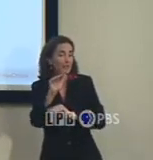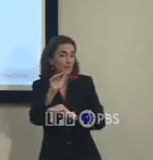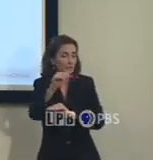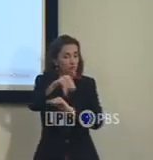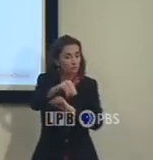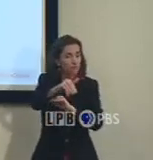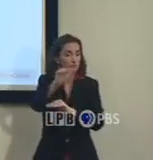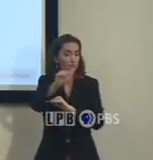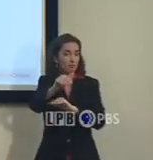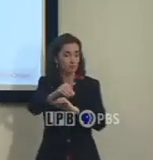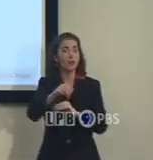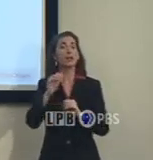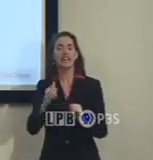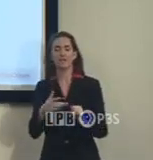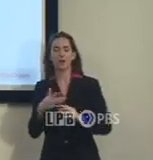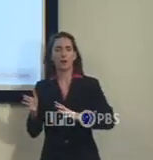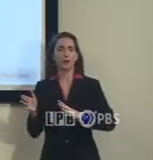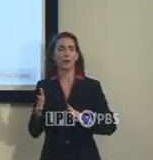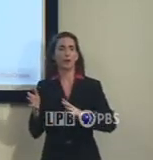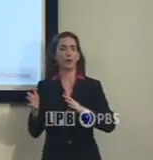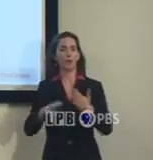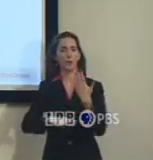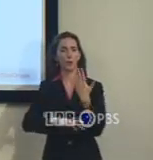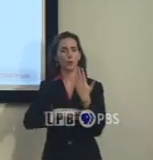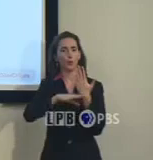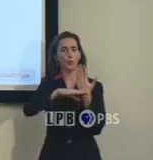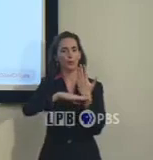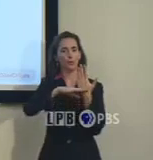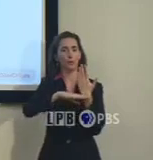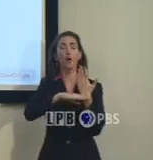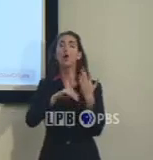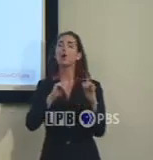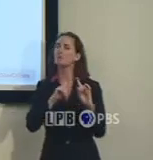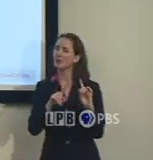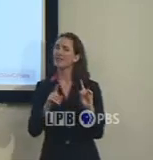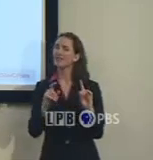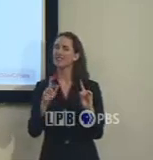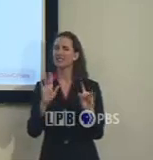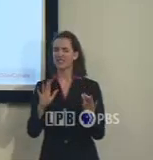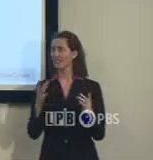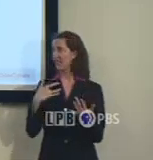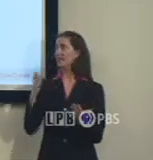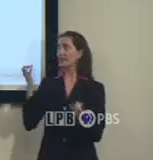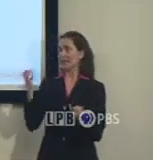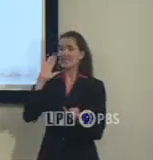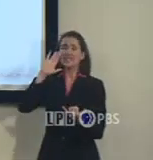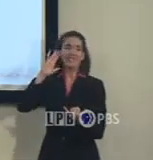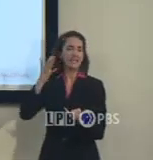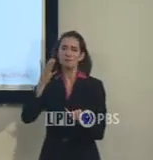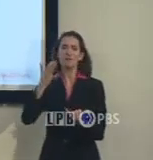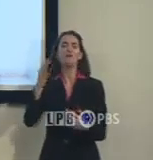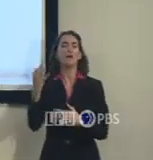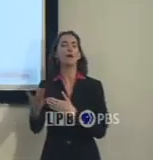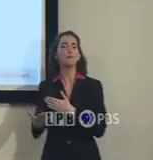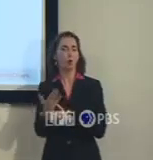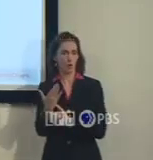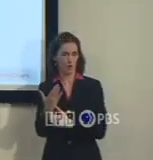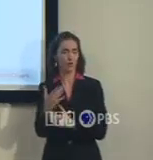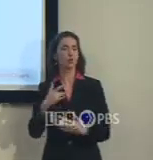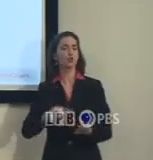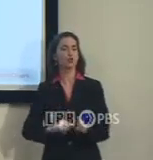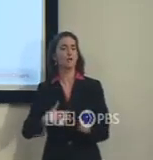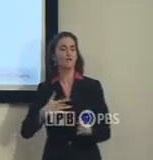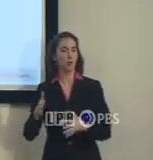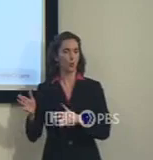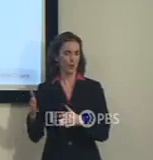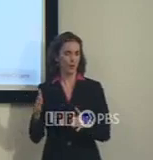storm force winds may reach the coast. But the most likely time of such an event is going to be on Friday morning.